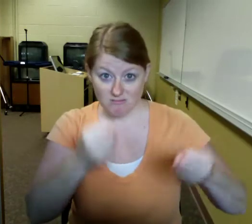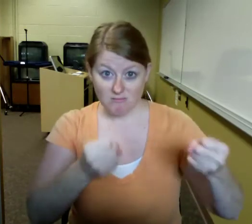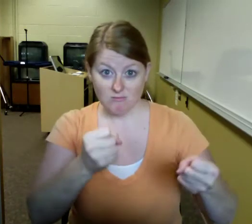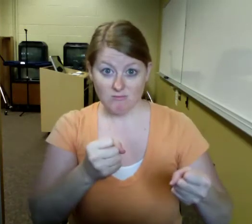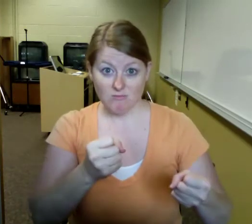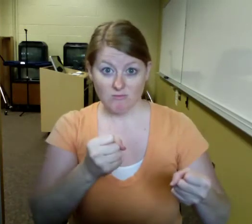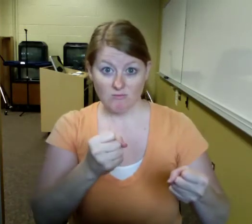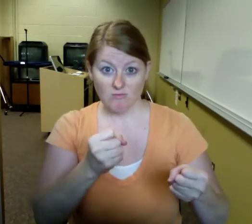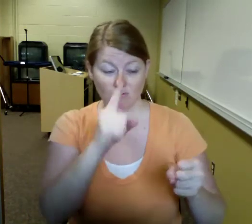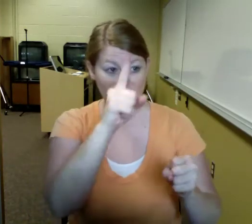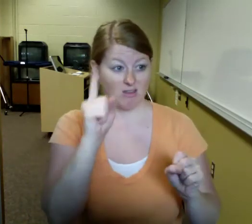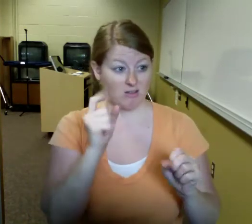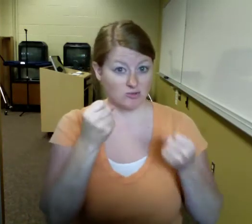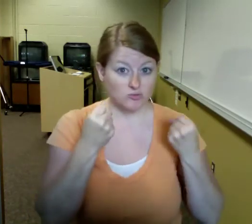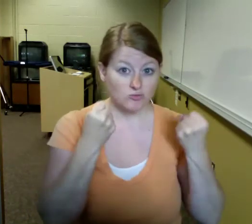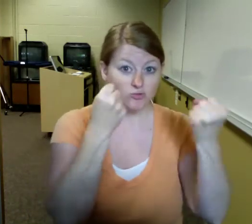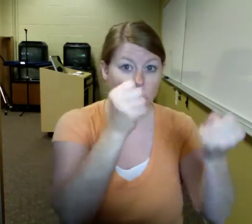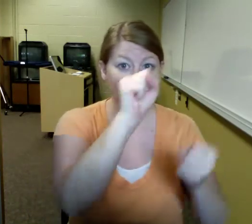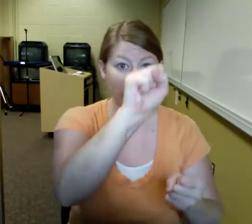heading south on Beatty's Ford Road.